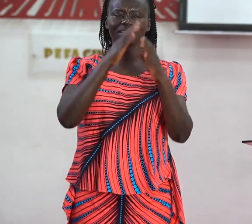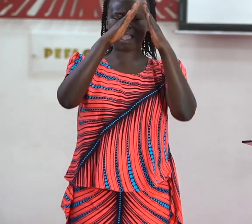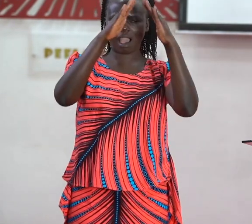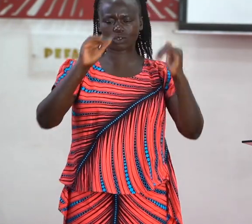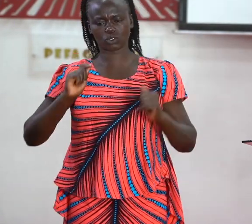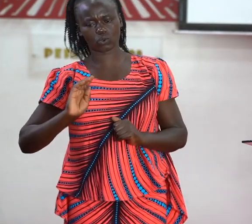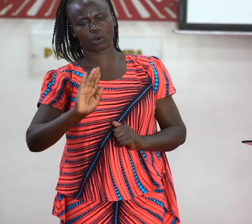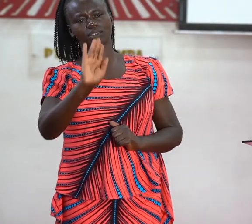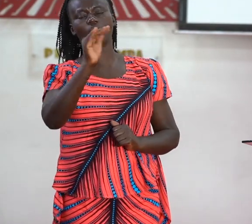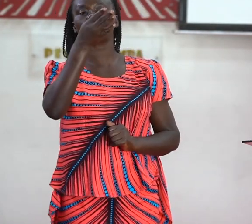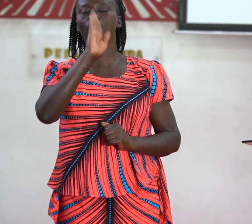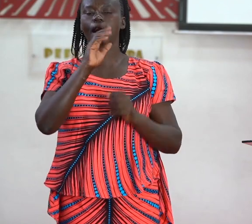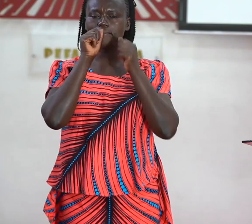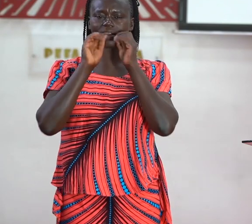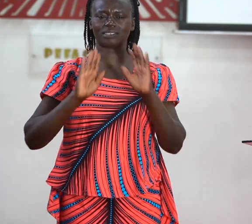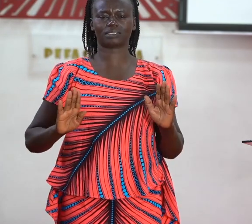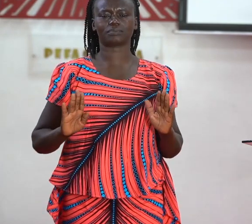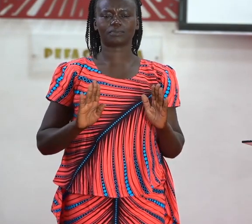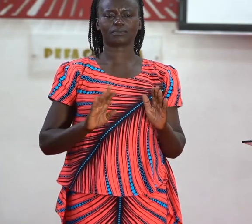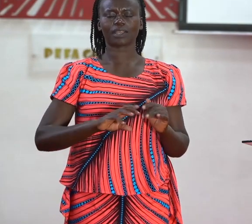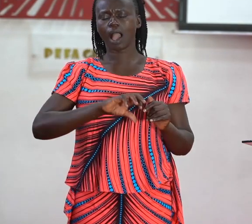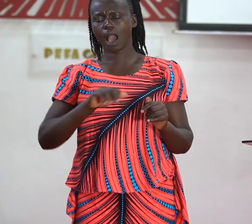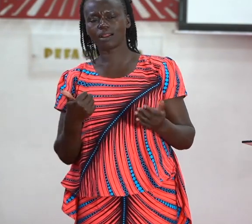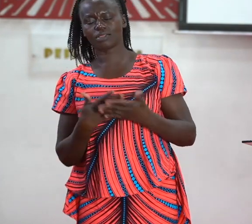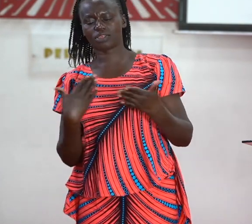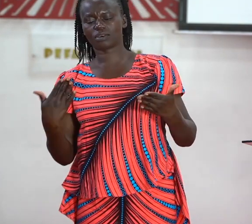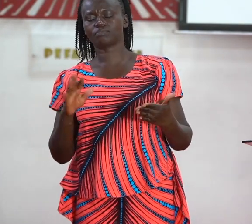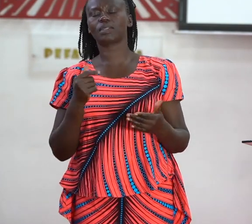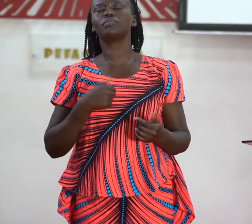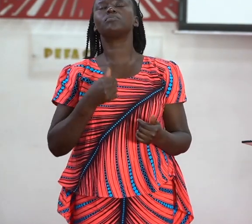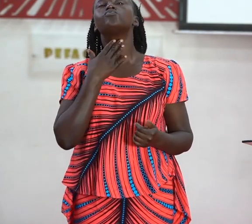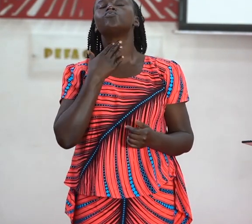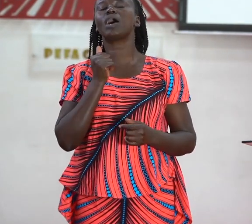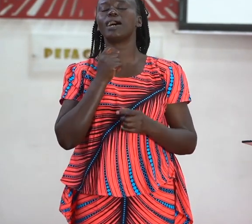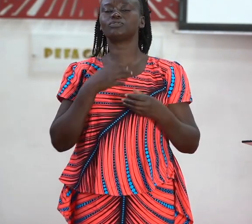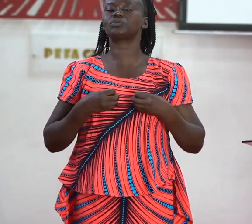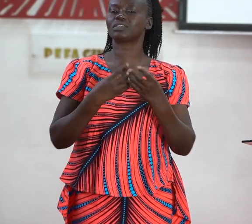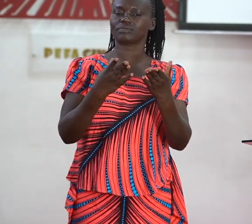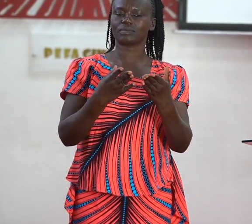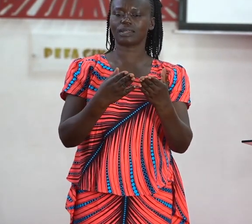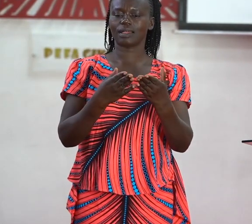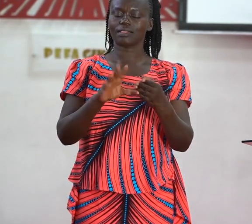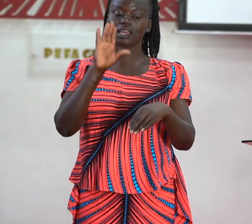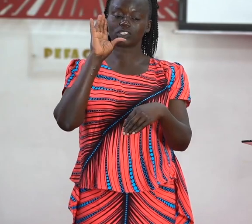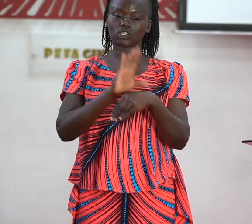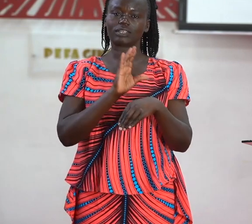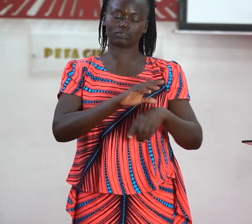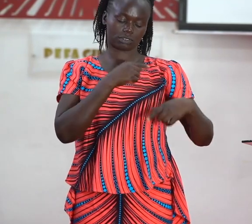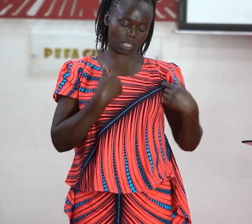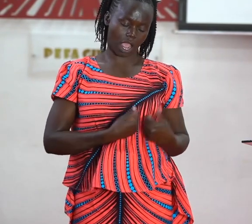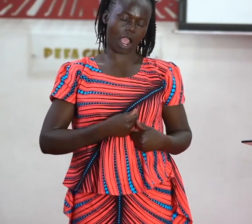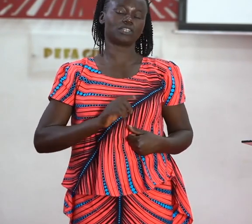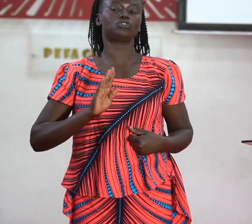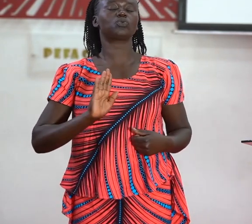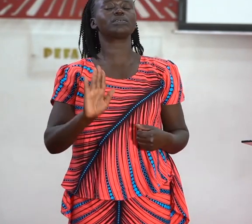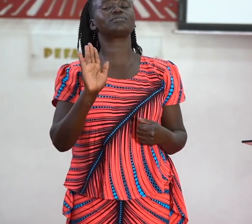will bless you. Another mandiko that I want to give you. The church is in your heart. The church is